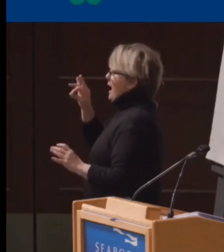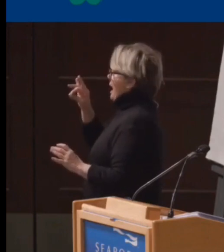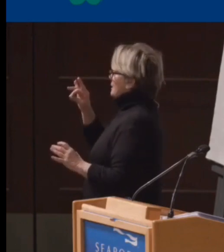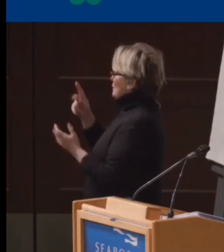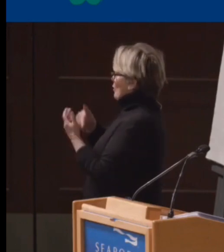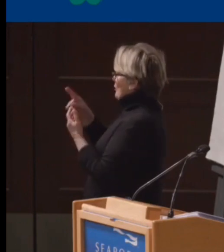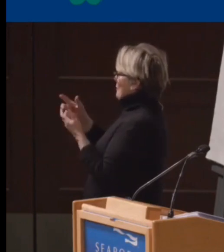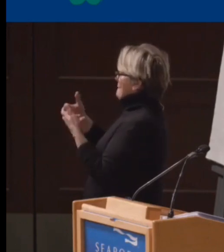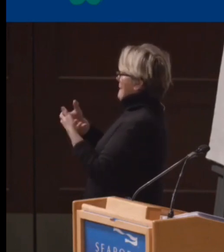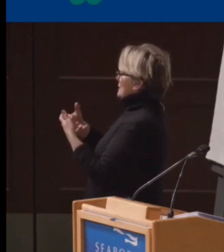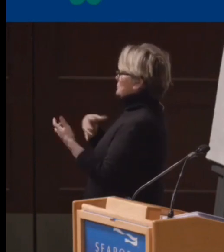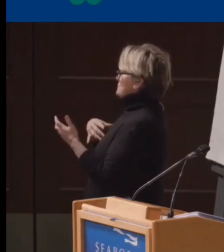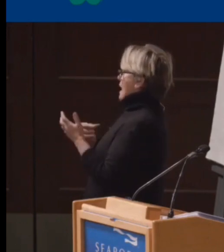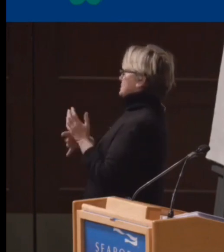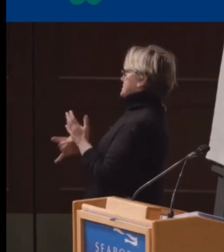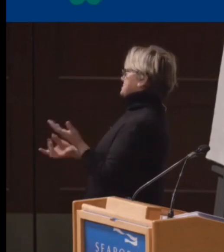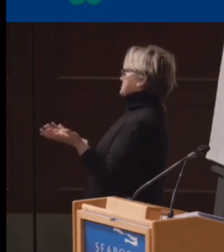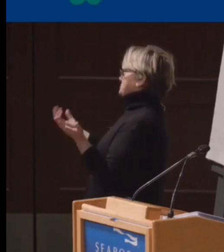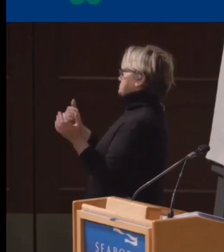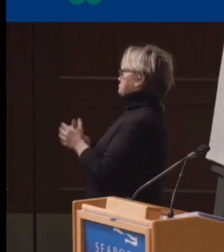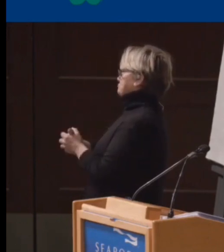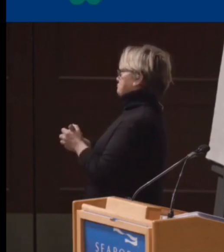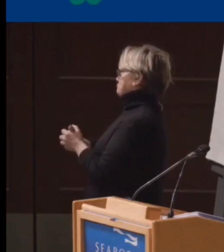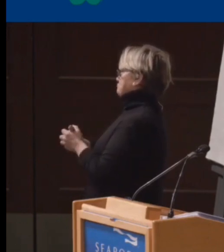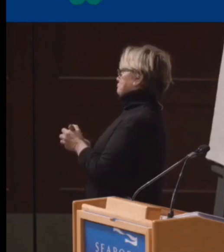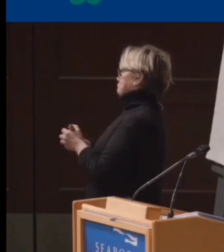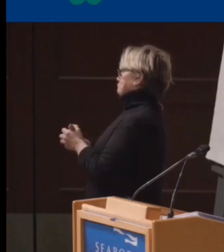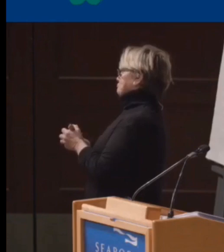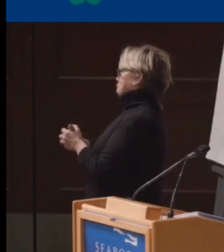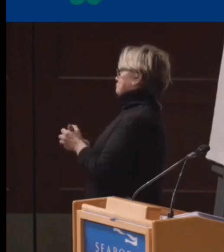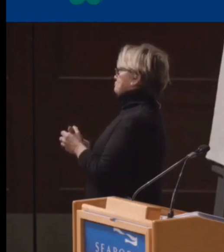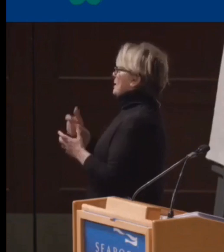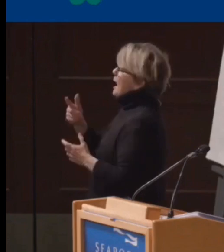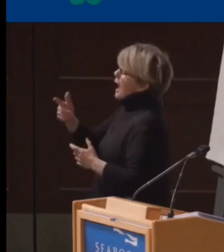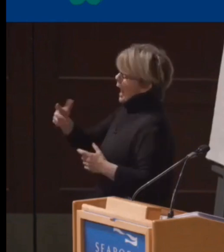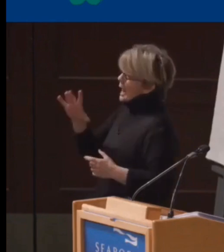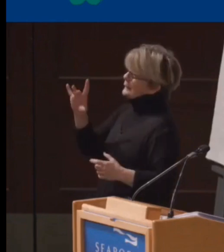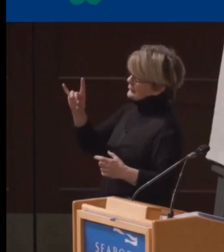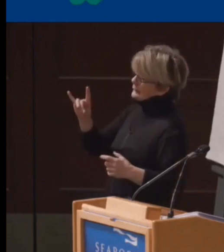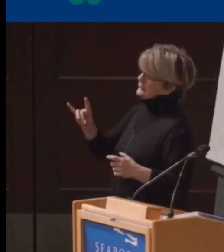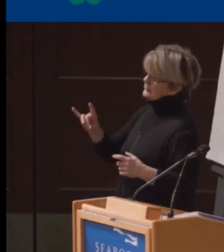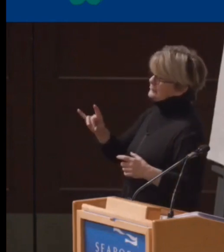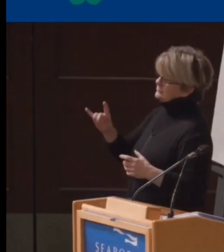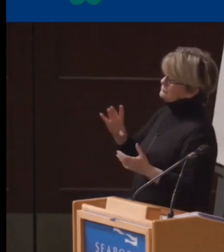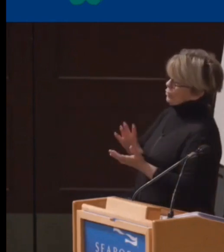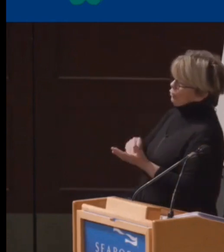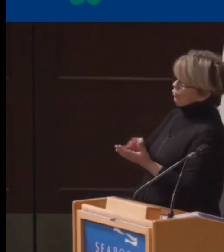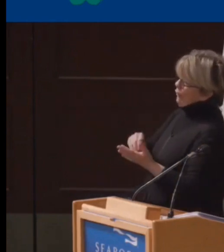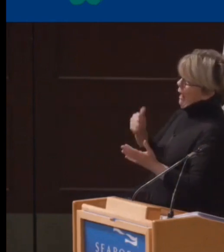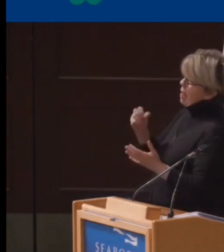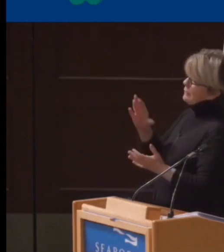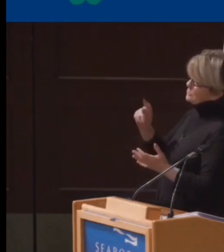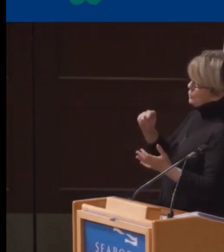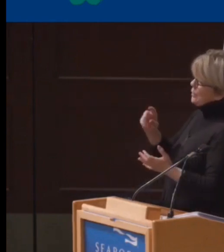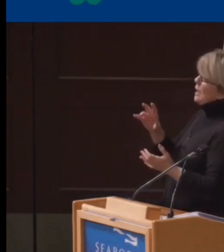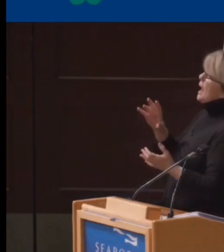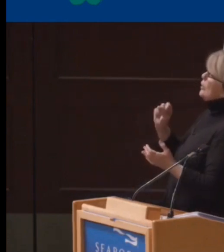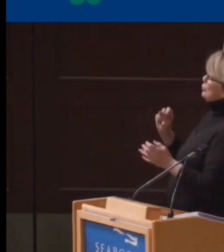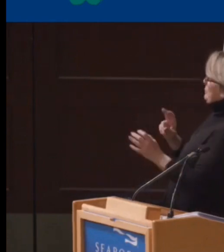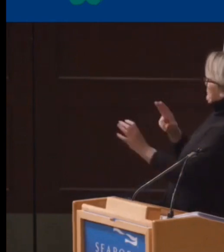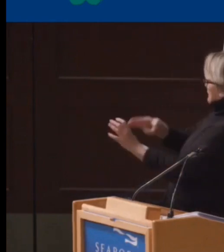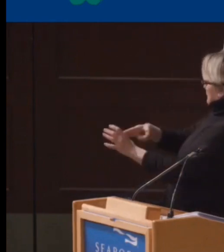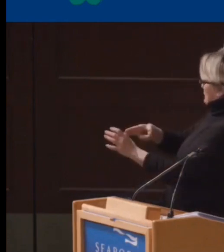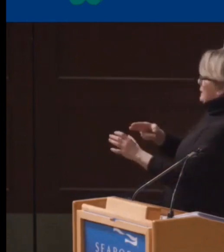skills and learning pace. I've taken on other sports where I've even become good enough to participate with my